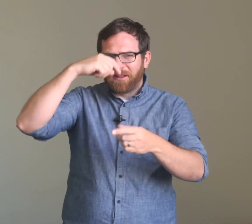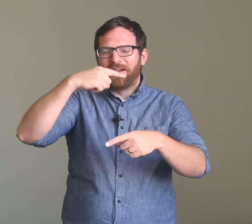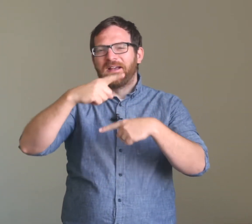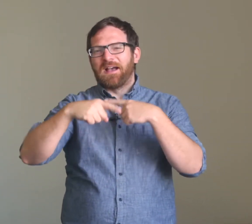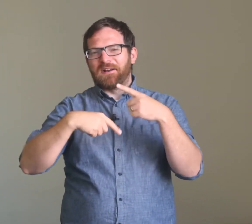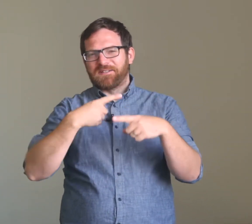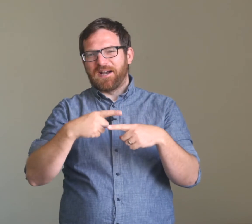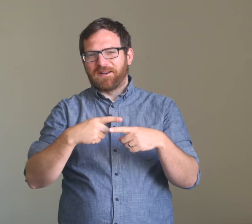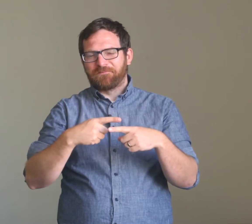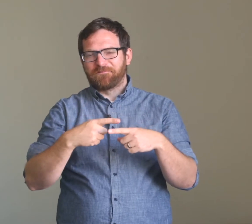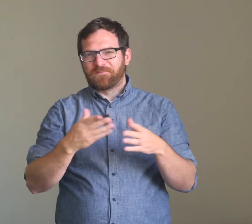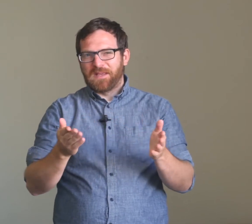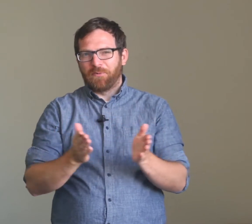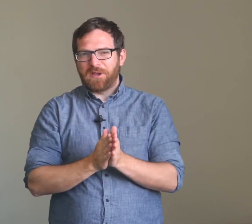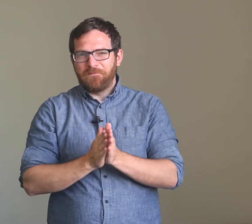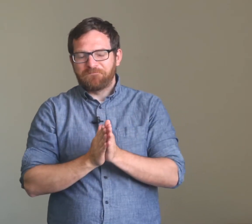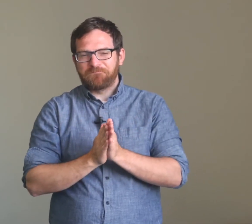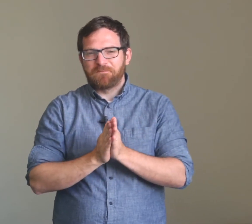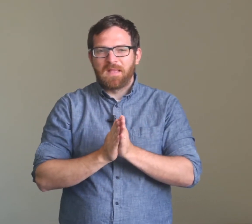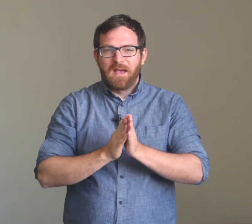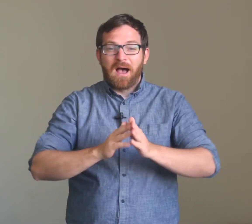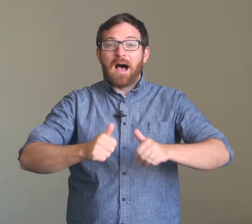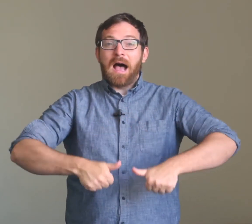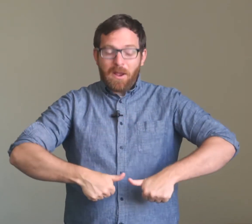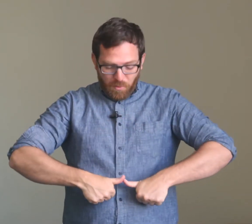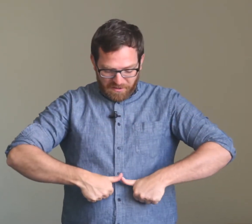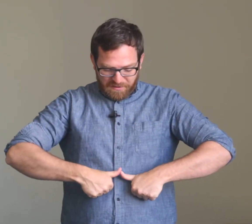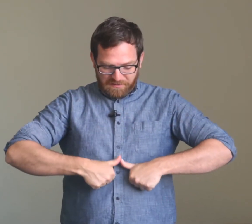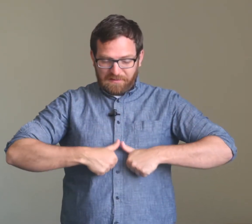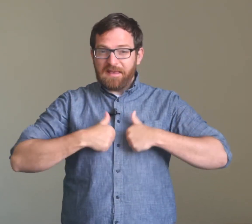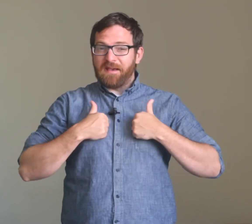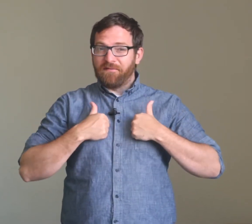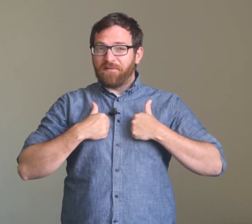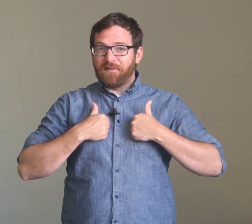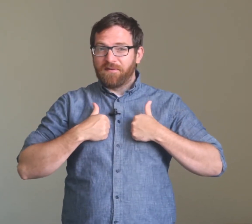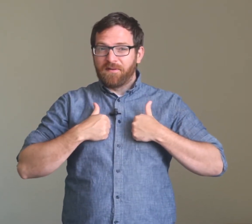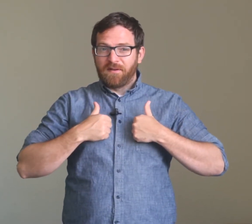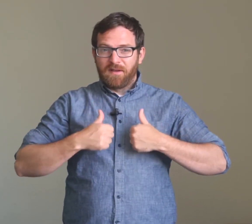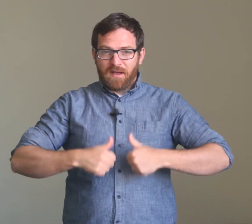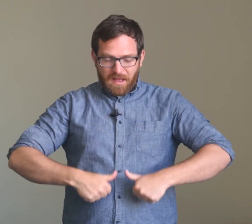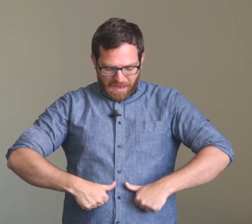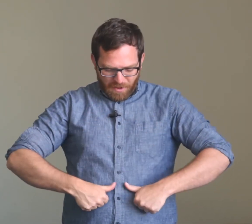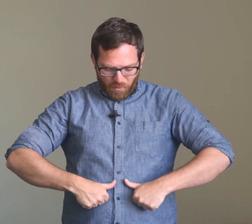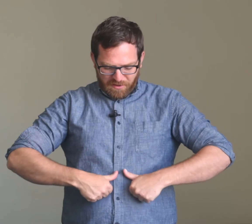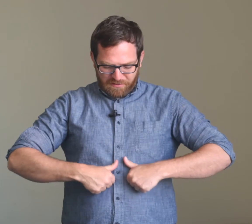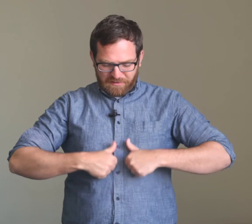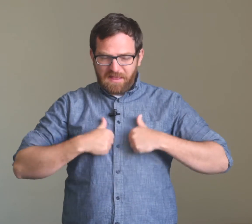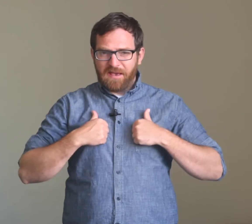how to sign it. Here we go. I will live. I will live